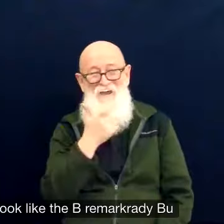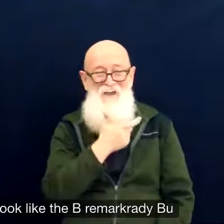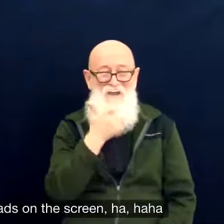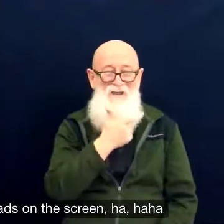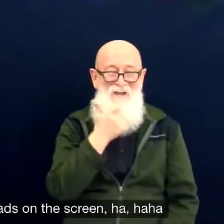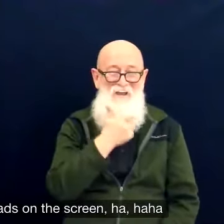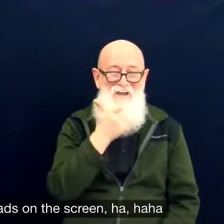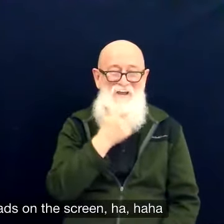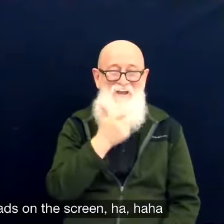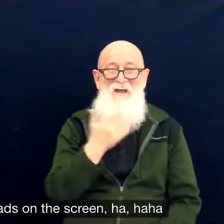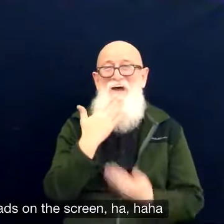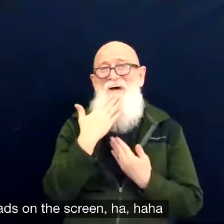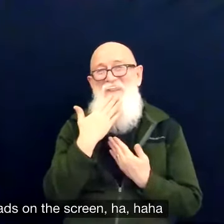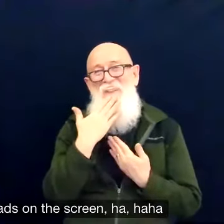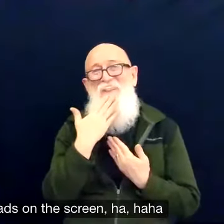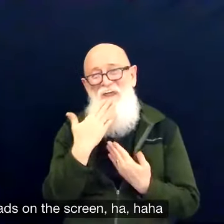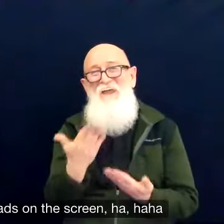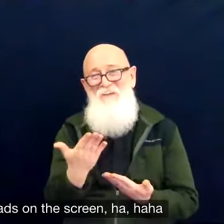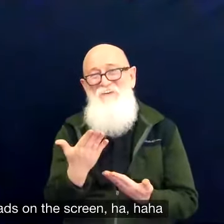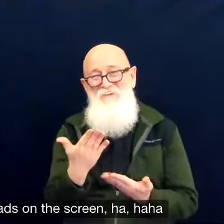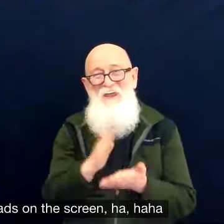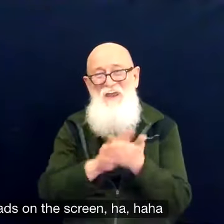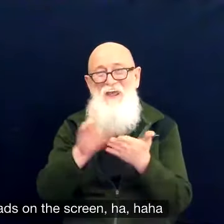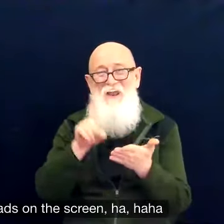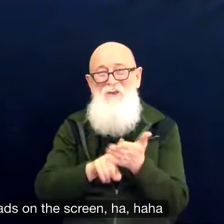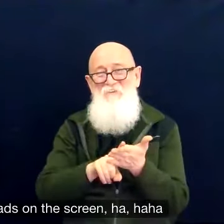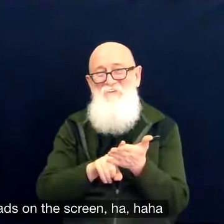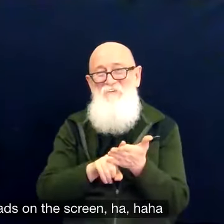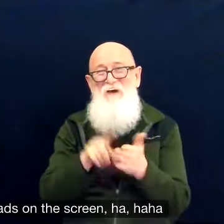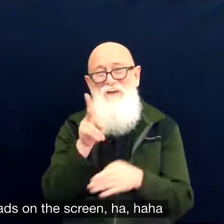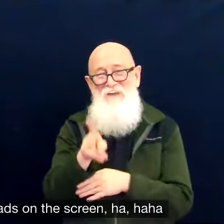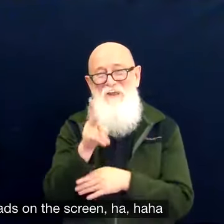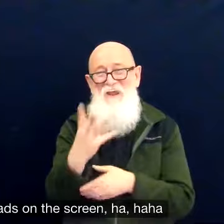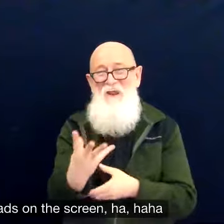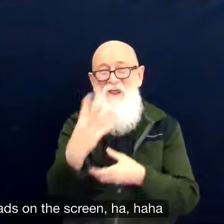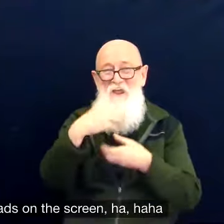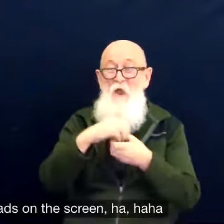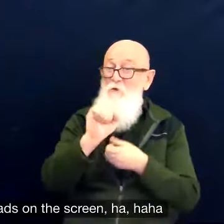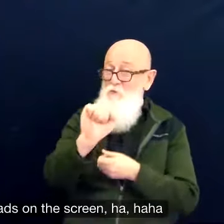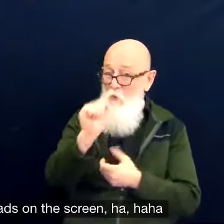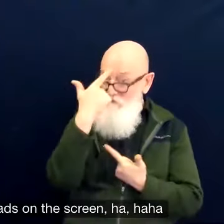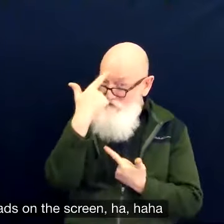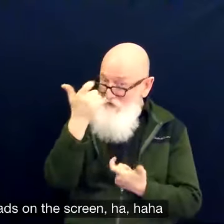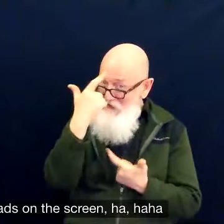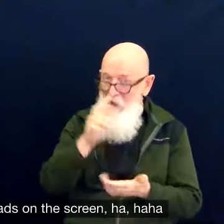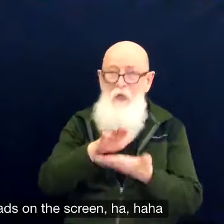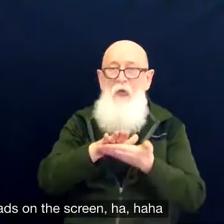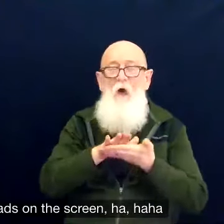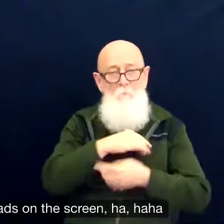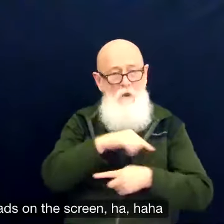Again, thank you so much for your input. All your suggestions have helped David and I